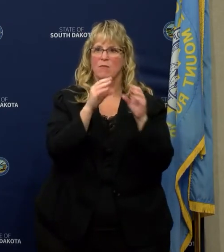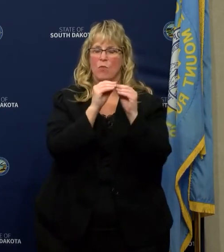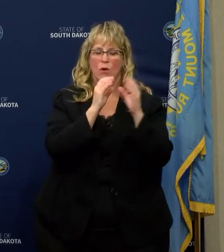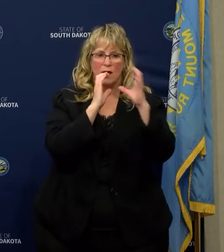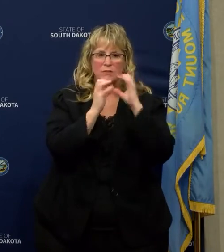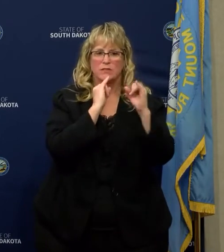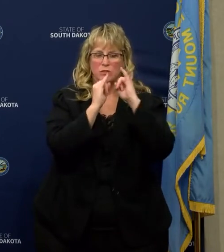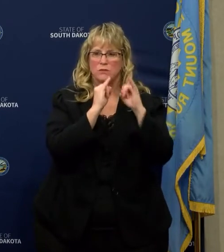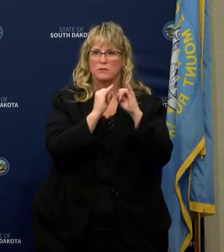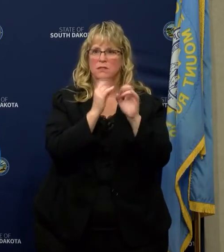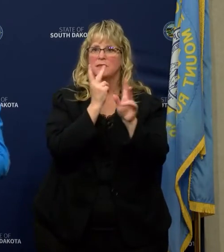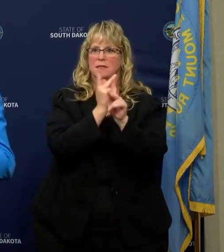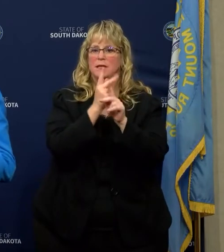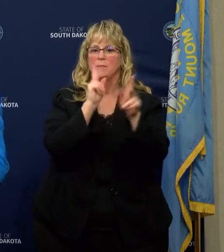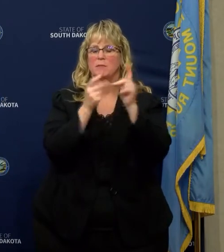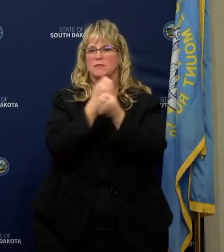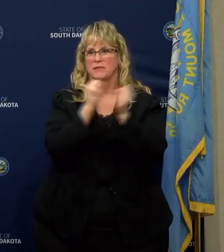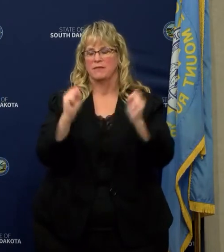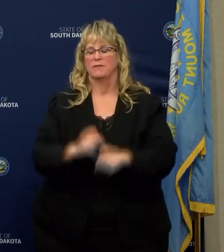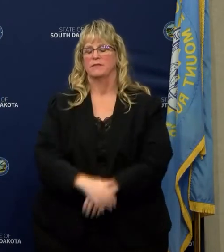safe and keep others safe.